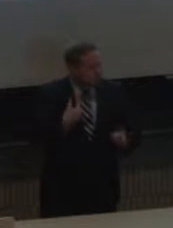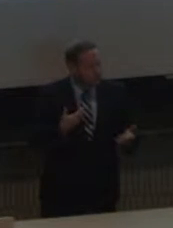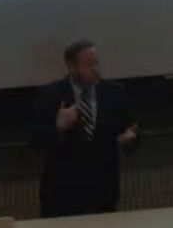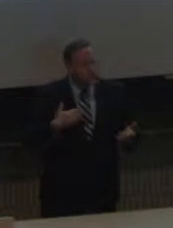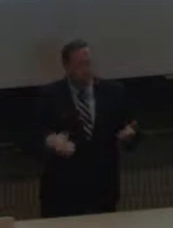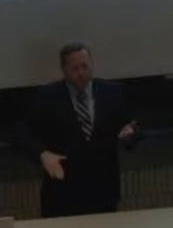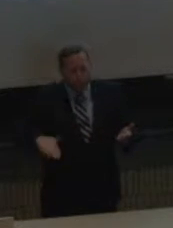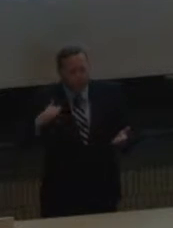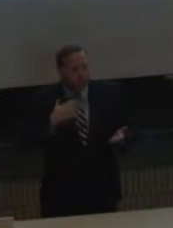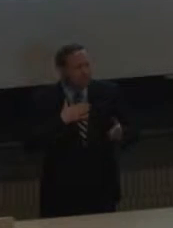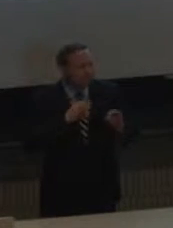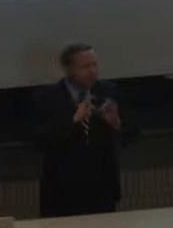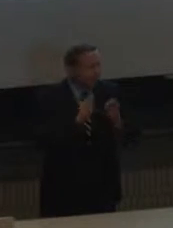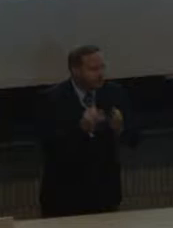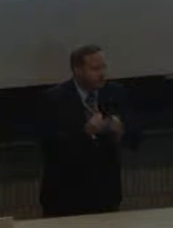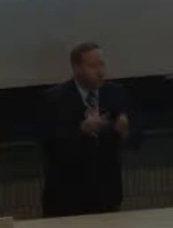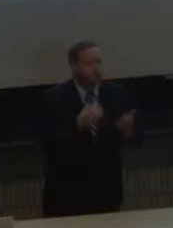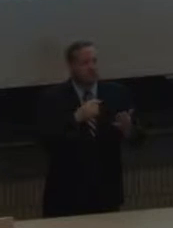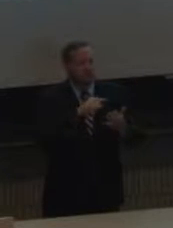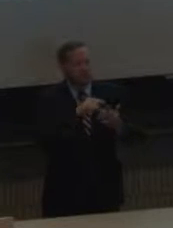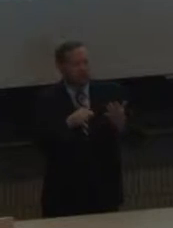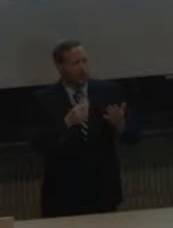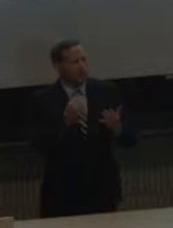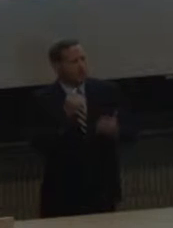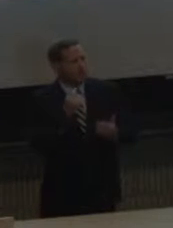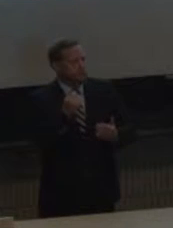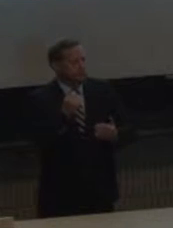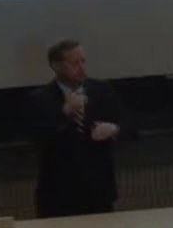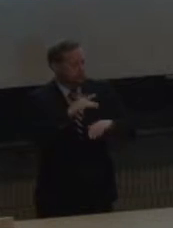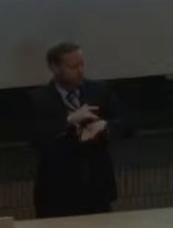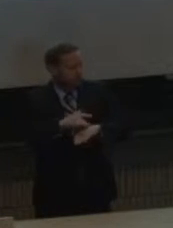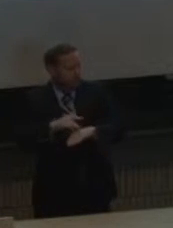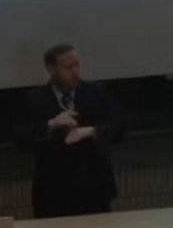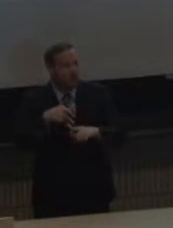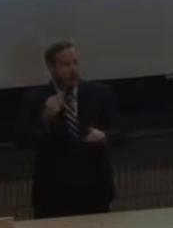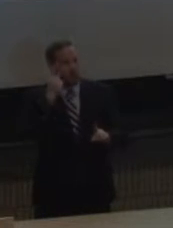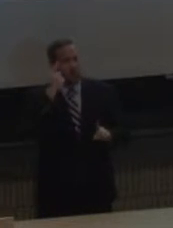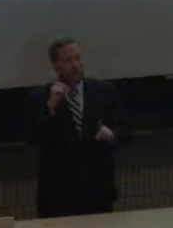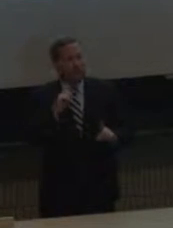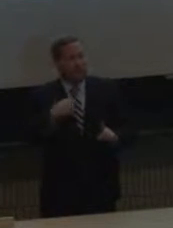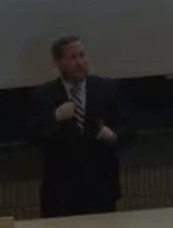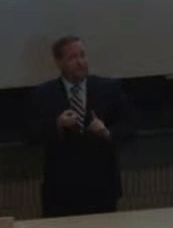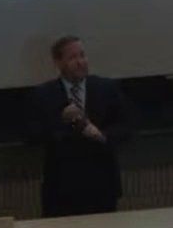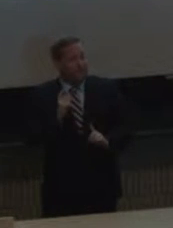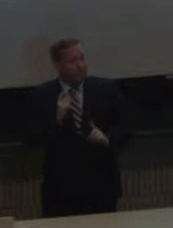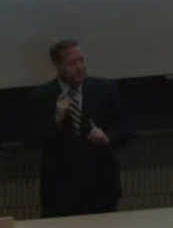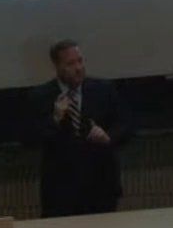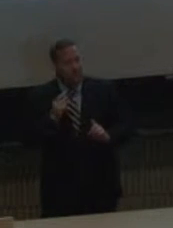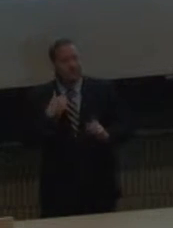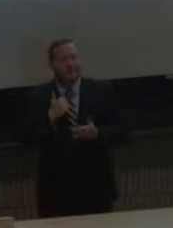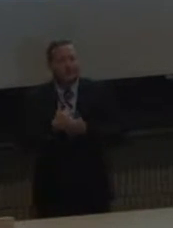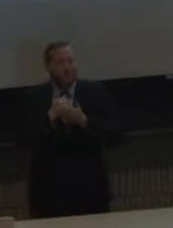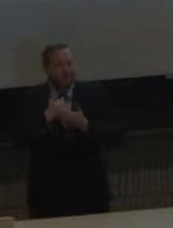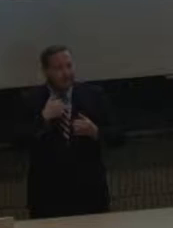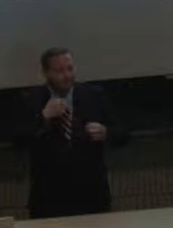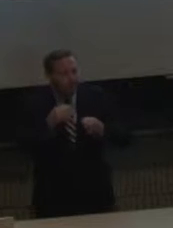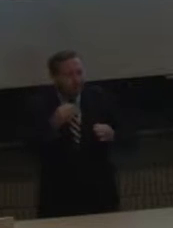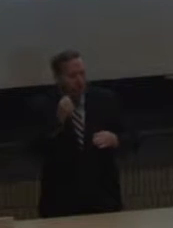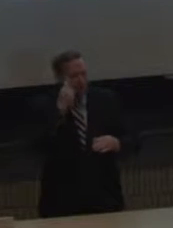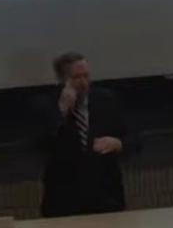But first, I should probably tell you a little bit about who I am and my background, so that you'll understand the perspective that